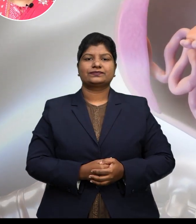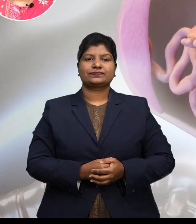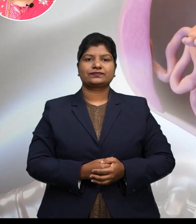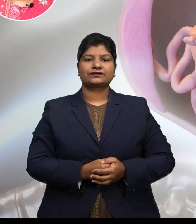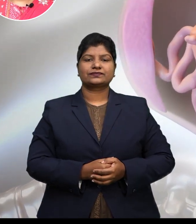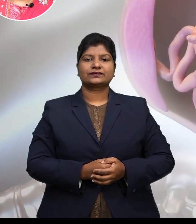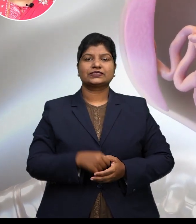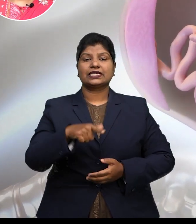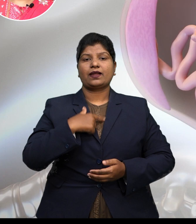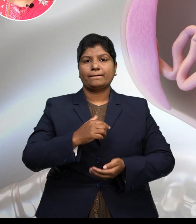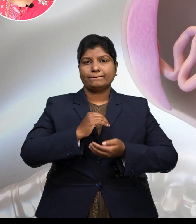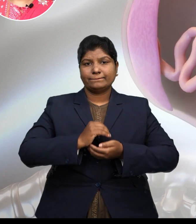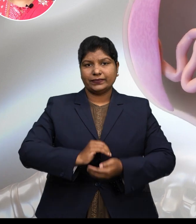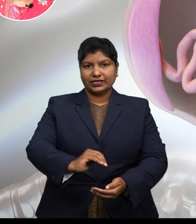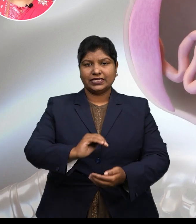and at birth,